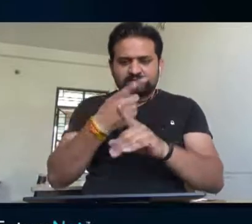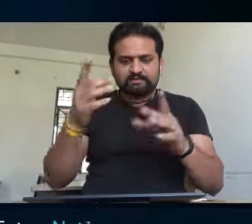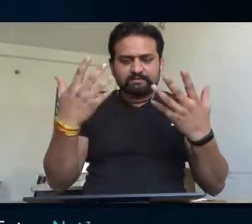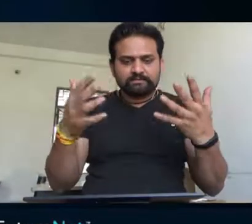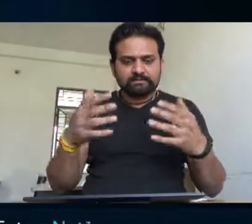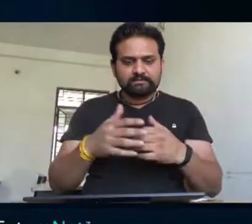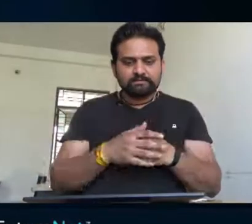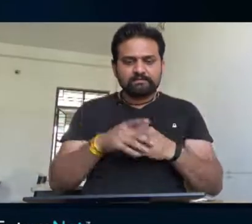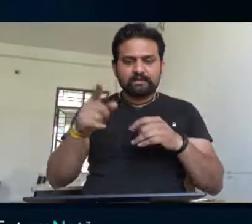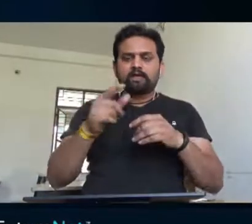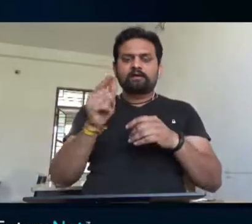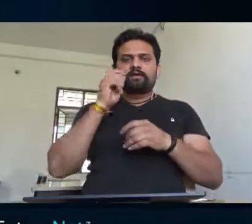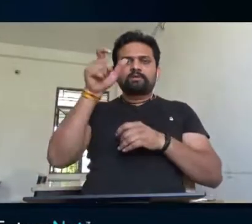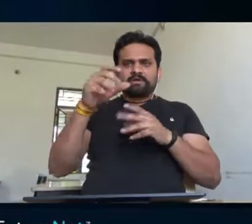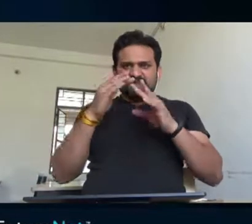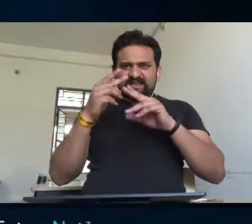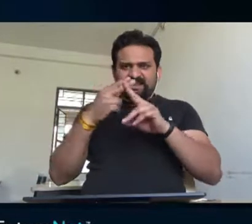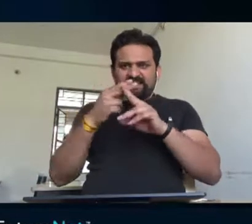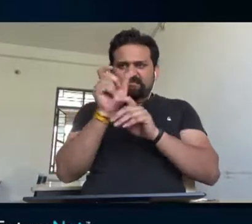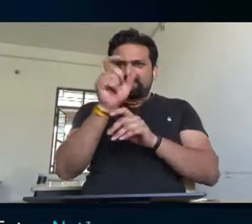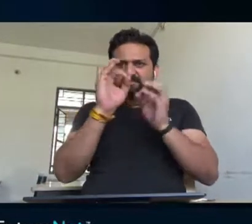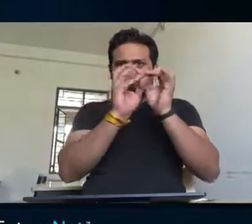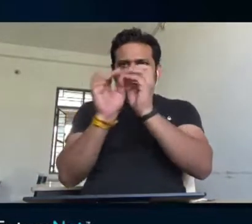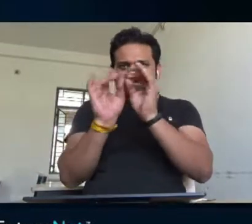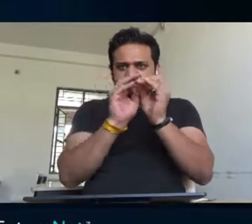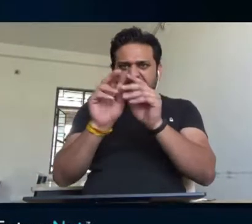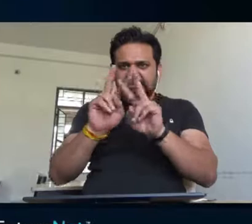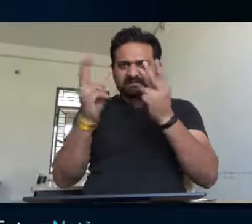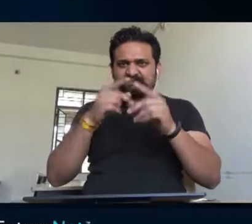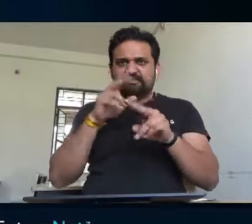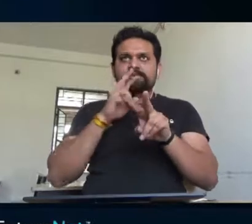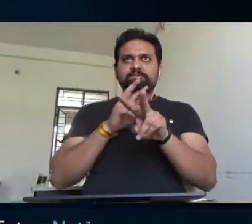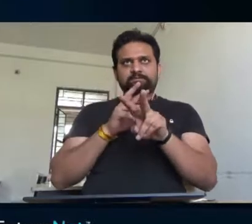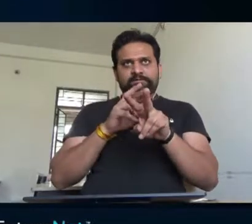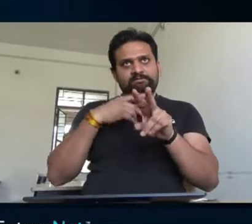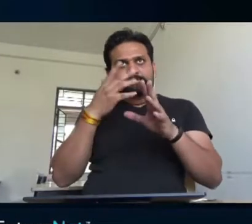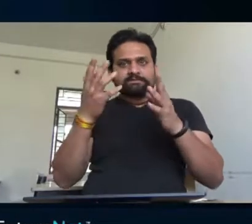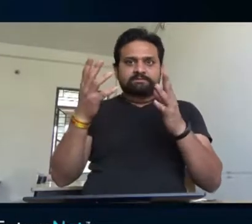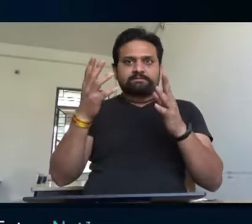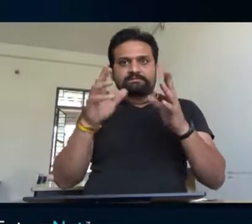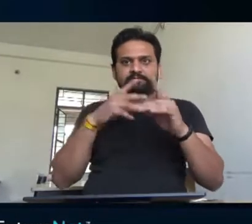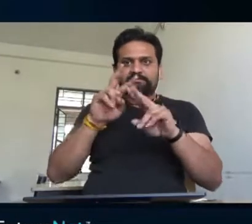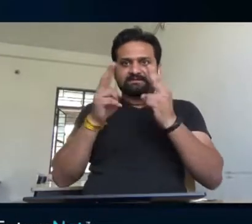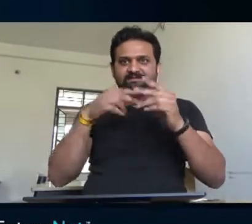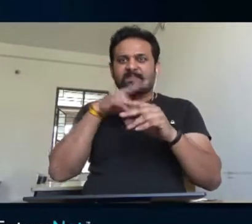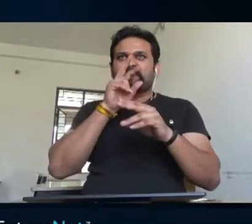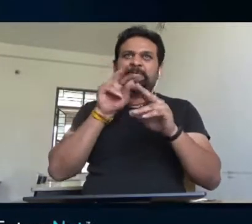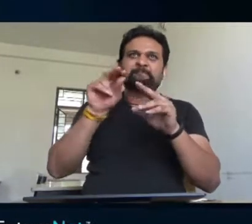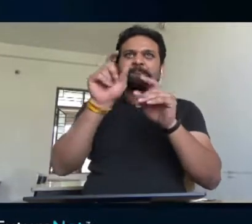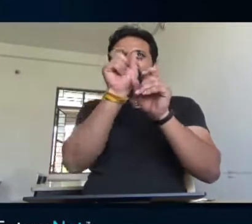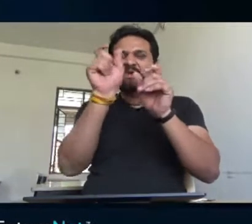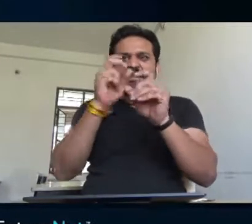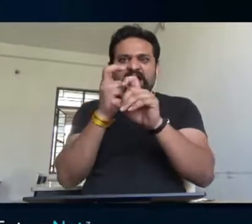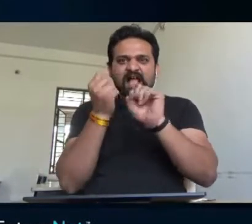course, these usernames, but I think I can't. Pro Manager, I can speak, yes. Airwolf, I can speak, but some of